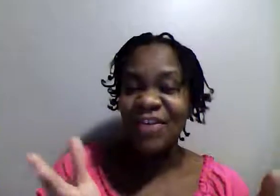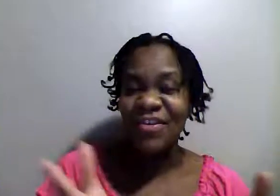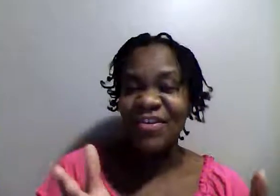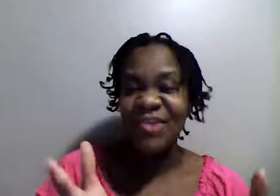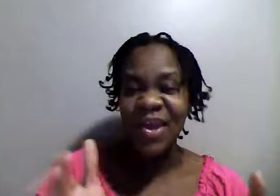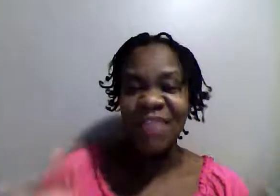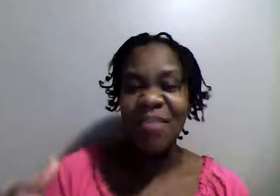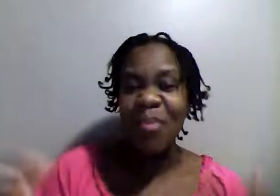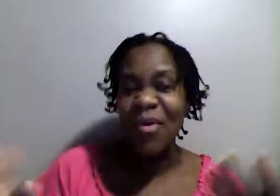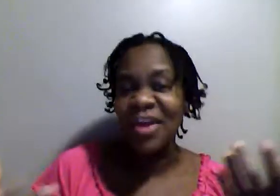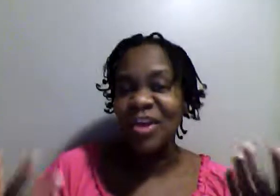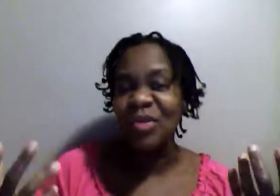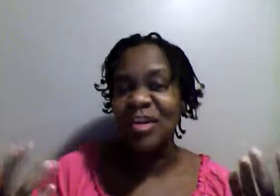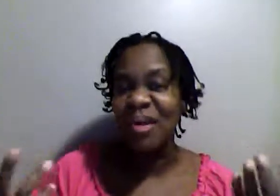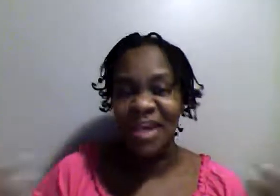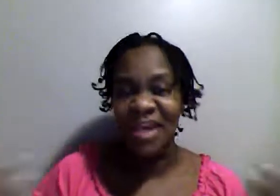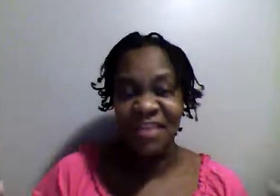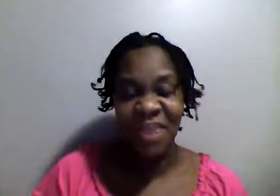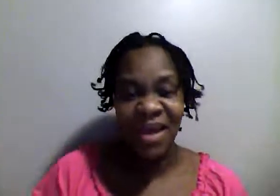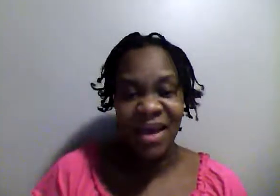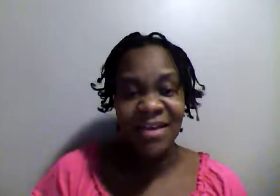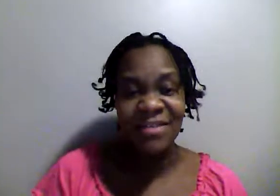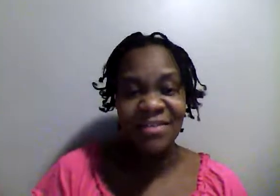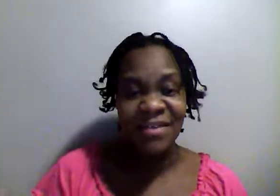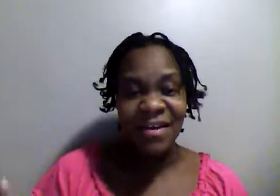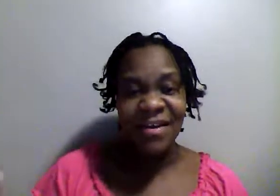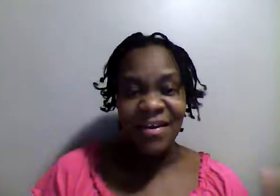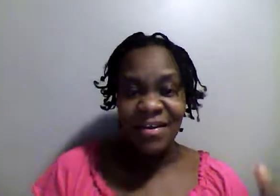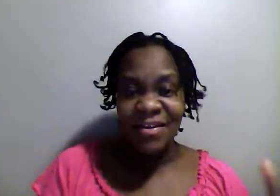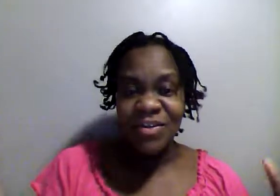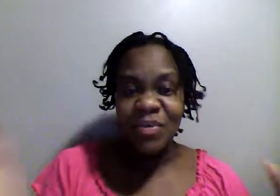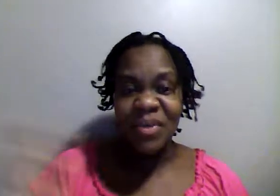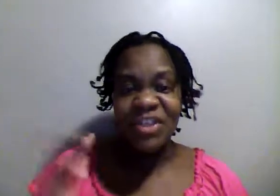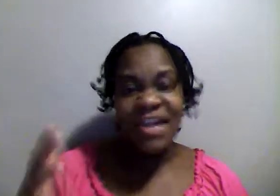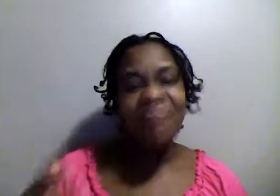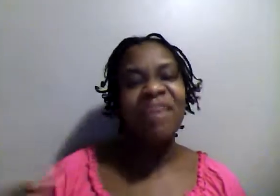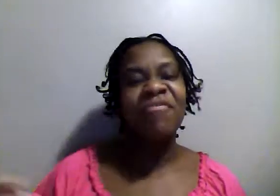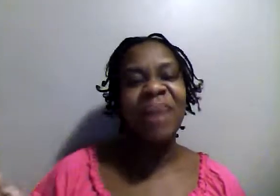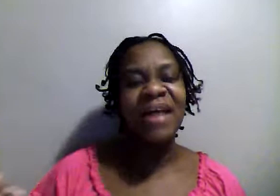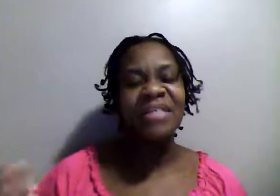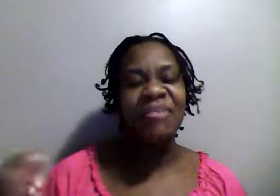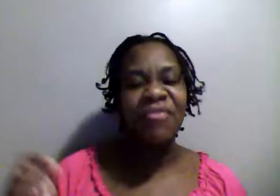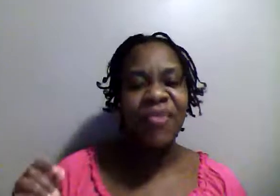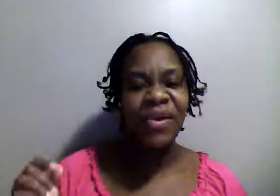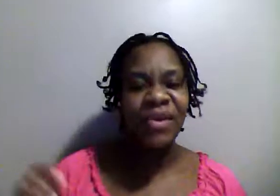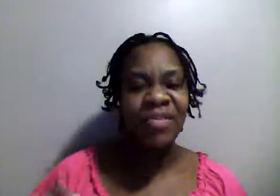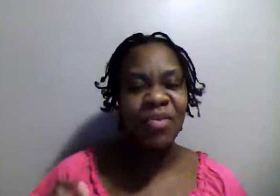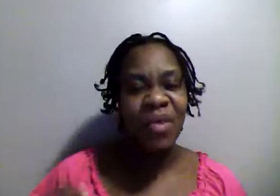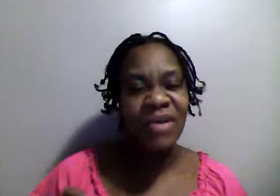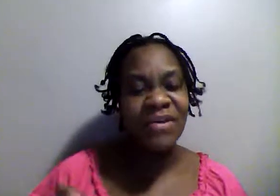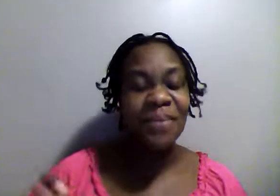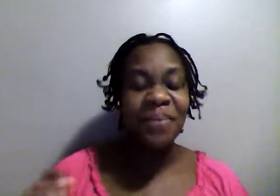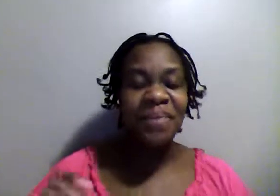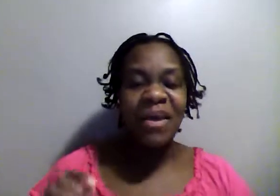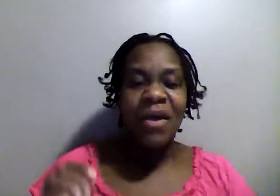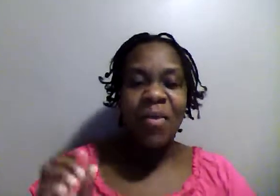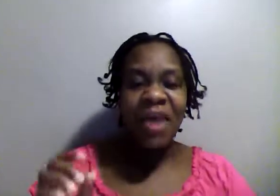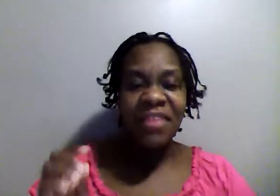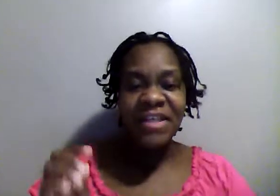So you give it more than you would normally give it because too much time have passed before you give it water. What this